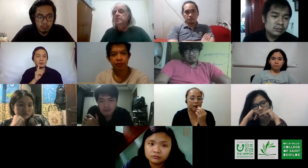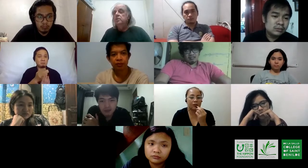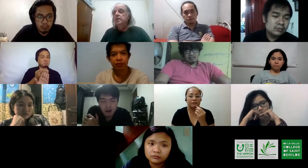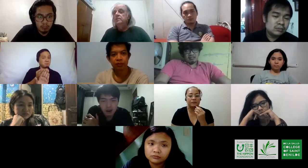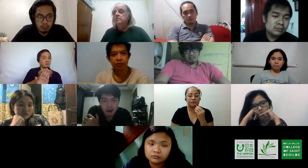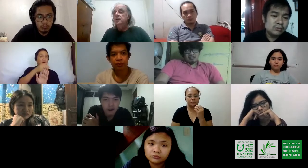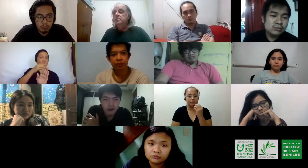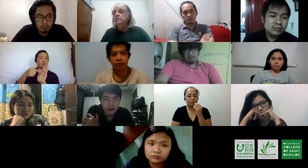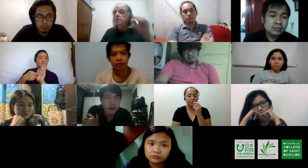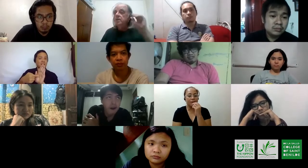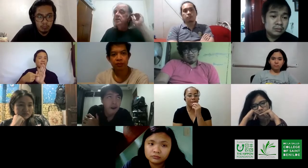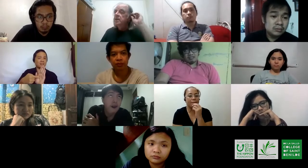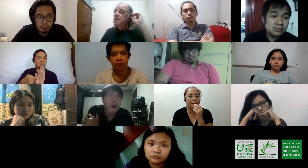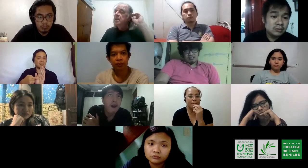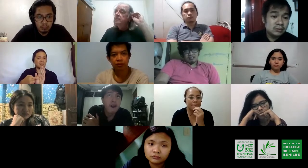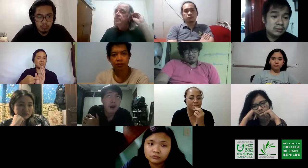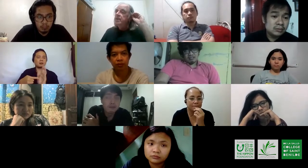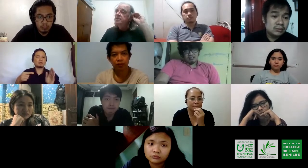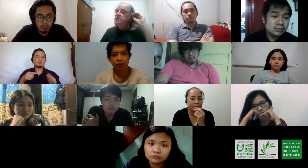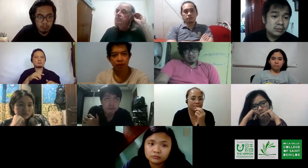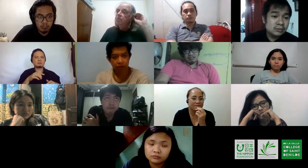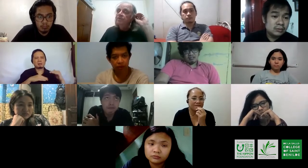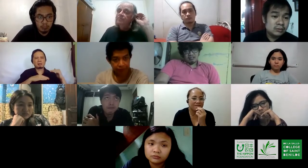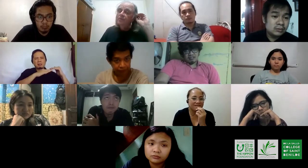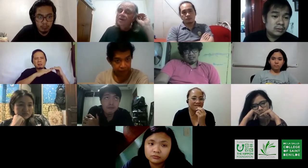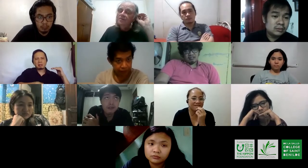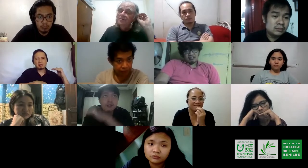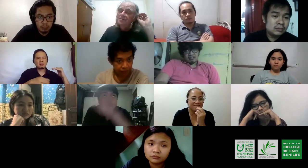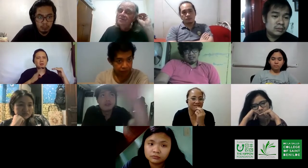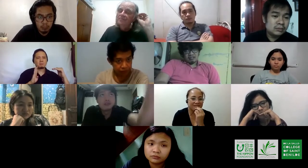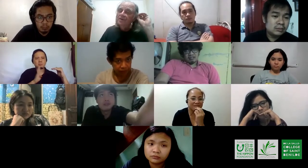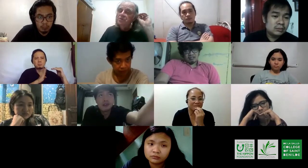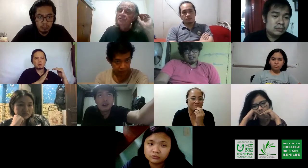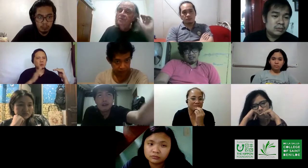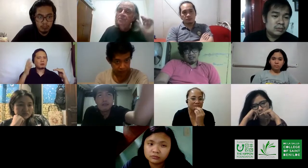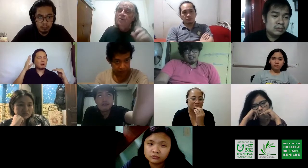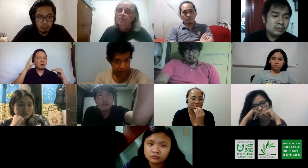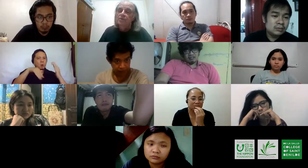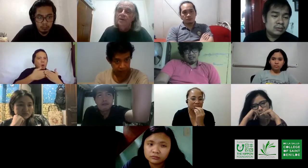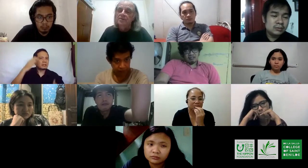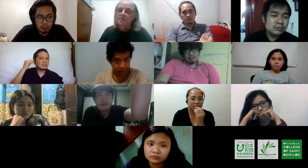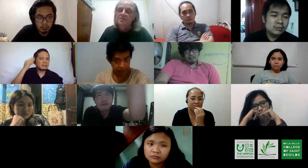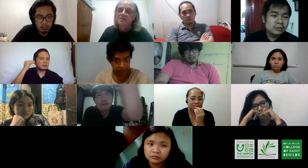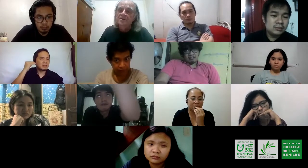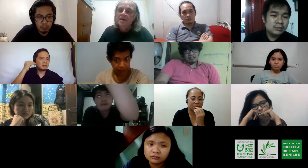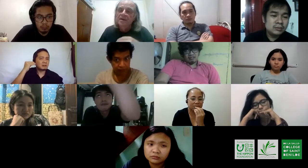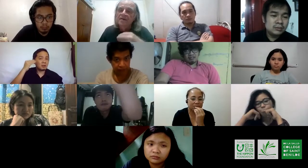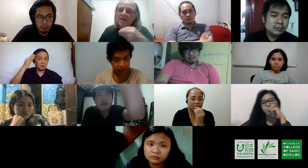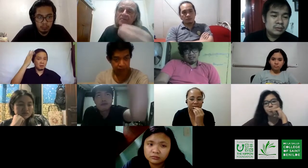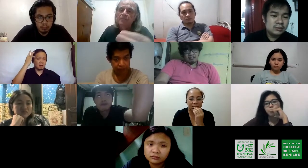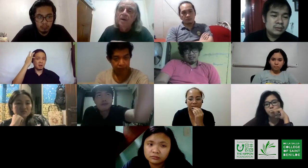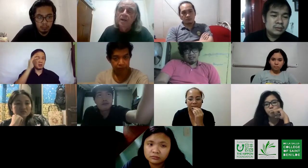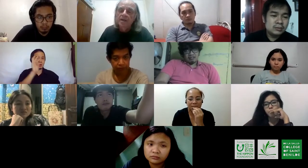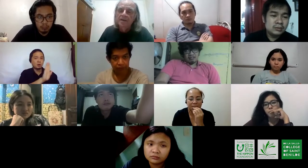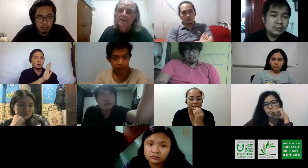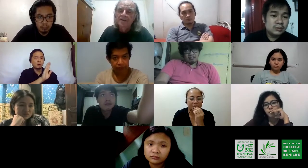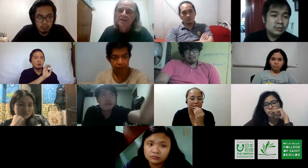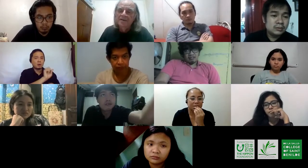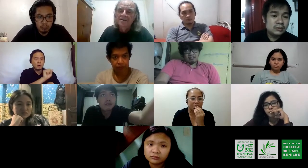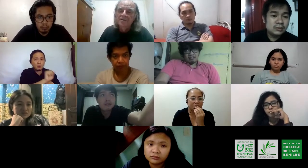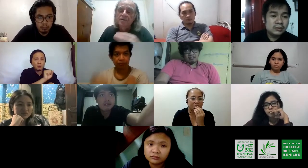in the US are this way, because the board of directors, the function of the board of directors is to give